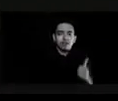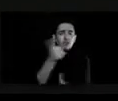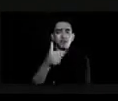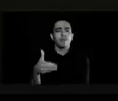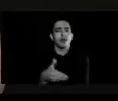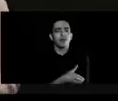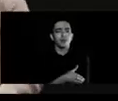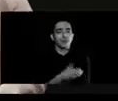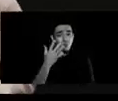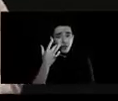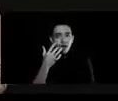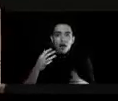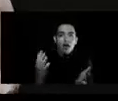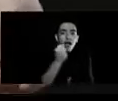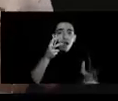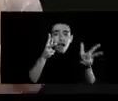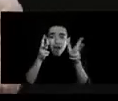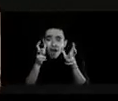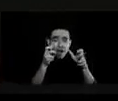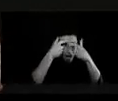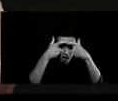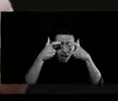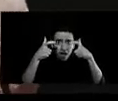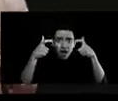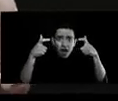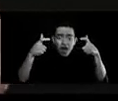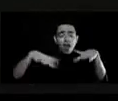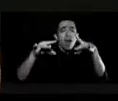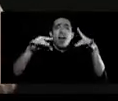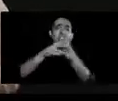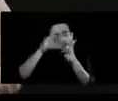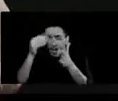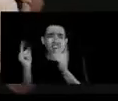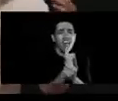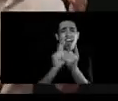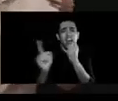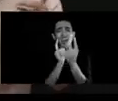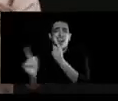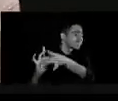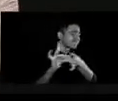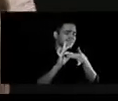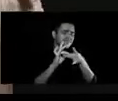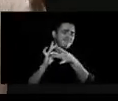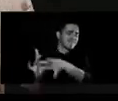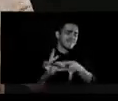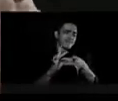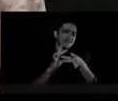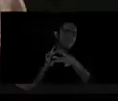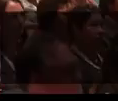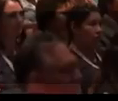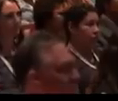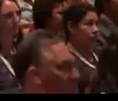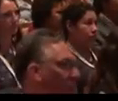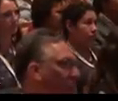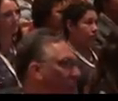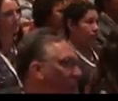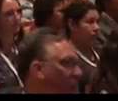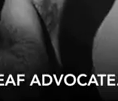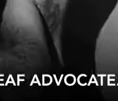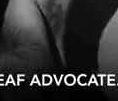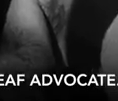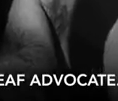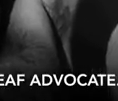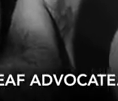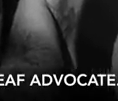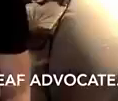Down syndrome and cerebral palsy. Sign language is my superpower. It gave me the opportunity to increase my knowledge of the world and to form